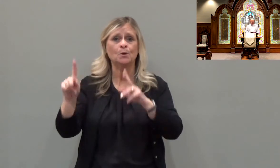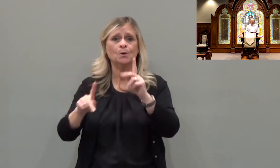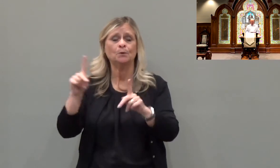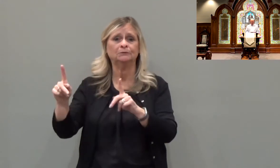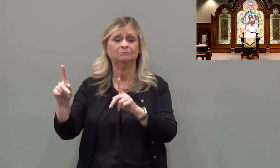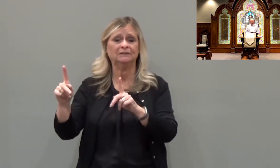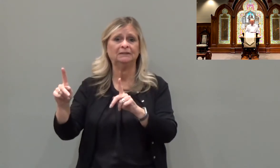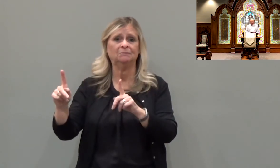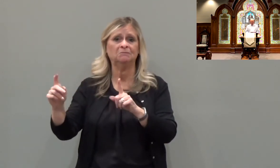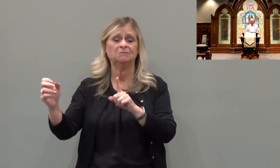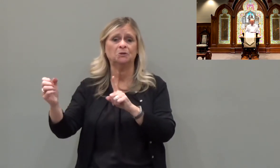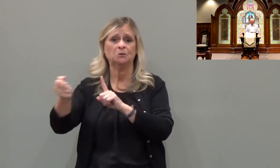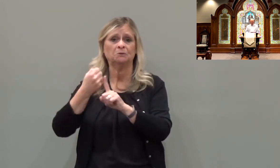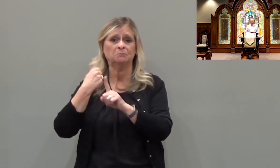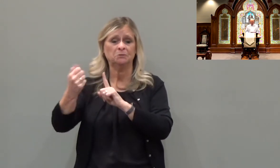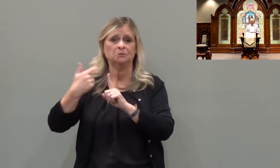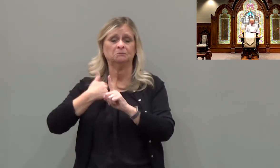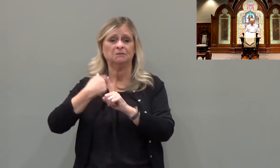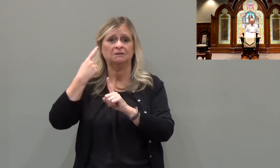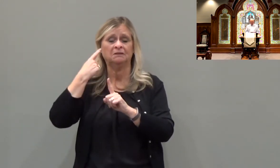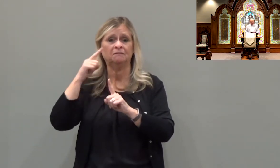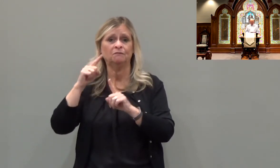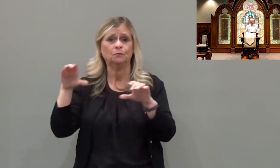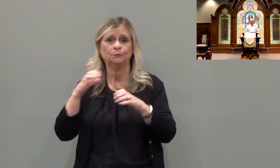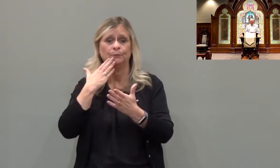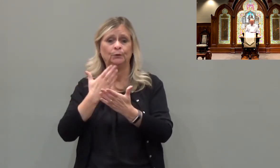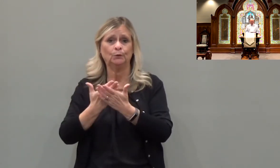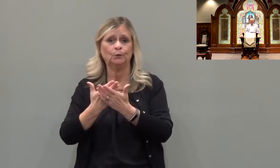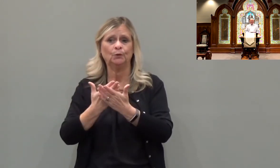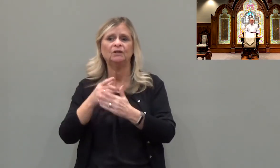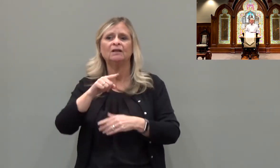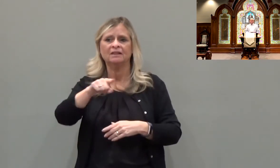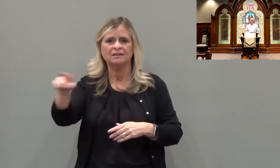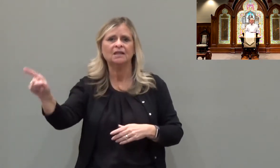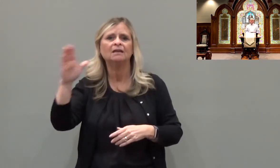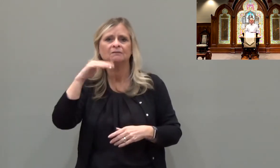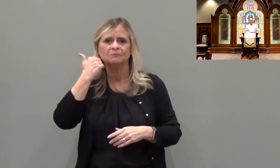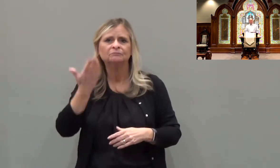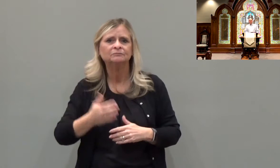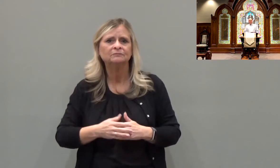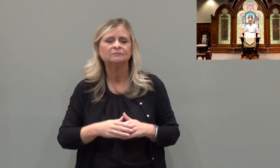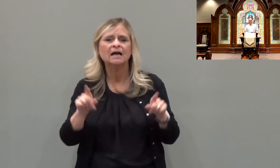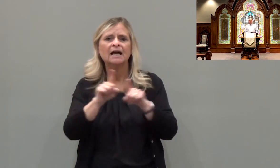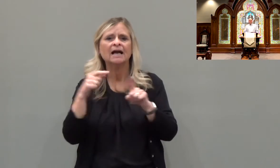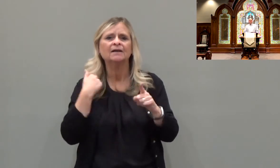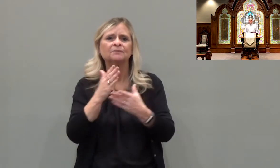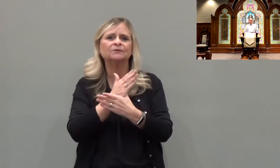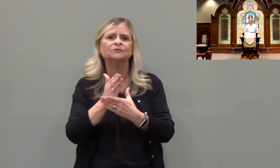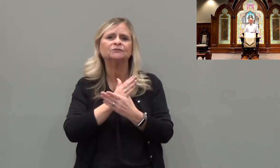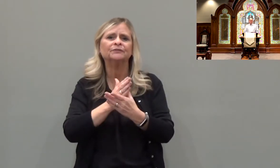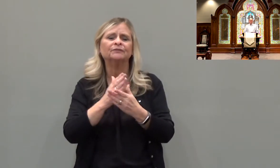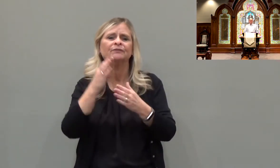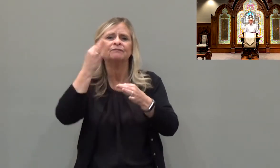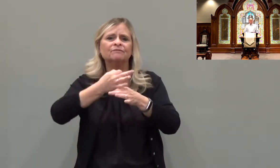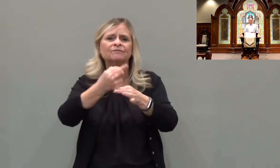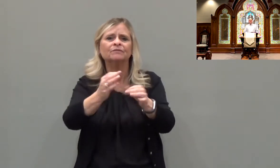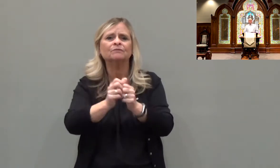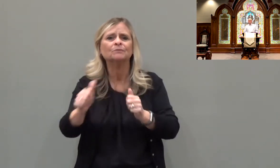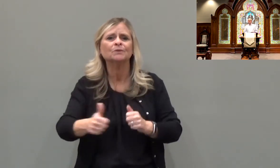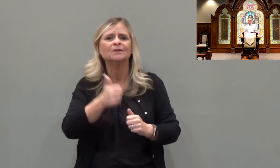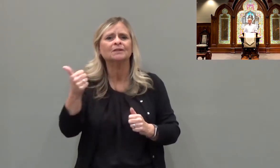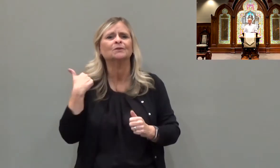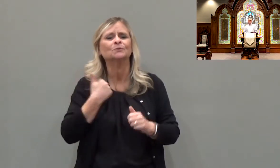in Christ may be put to shame. As we share our faith with others, we do so